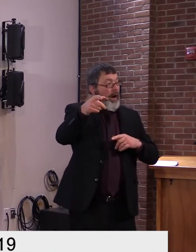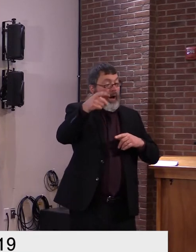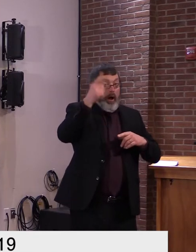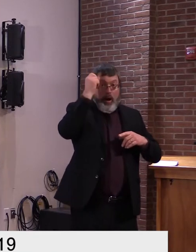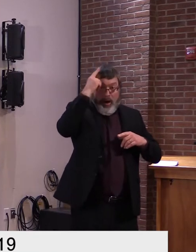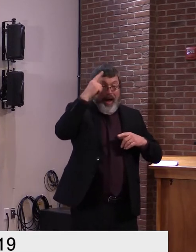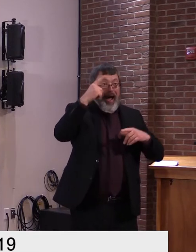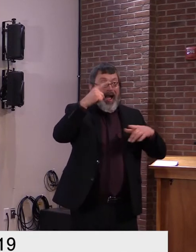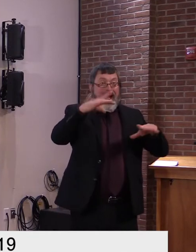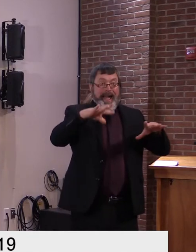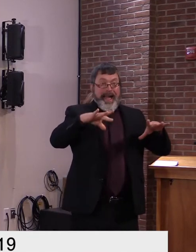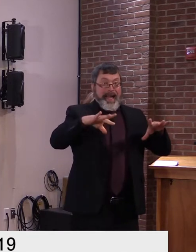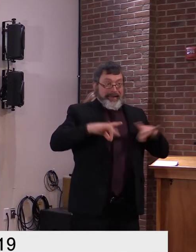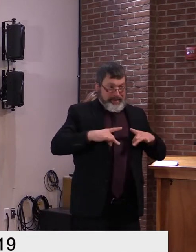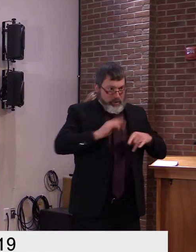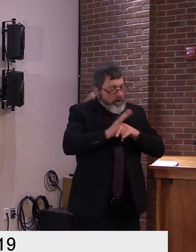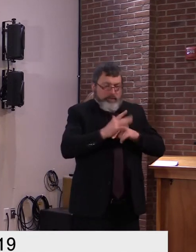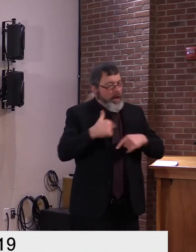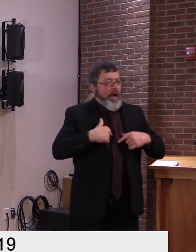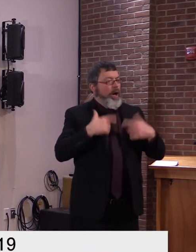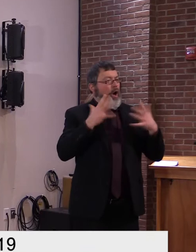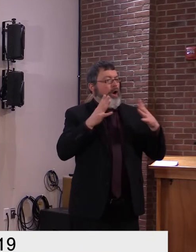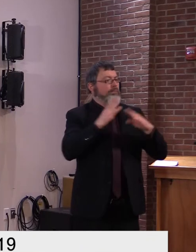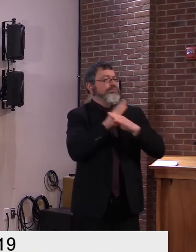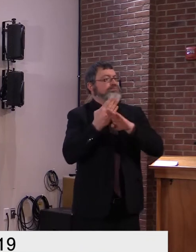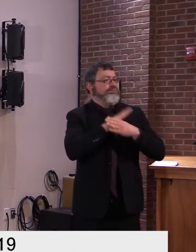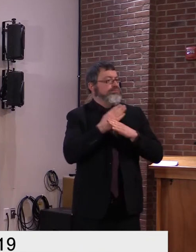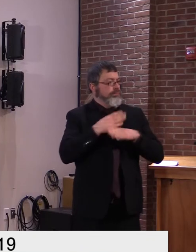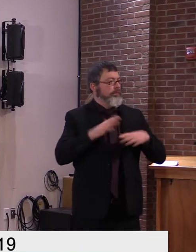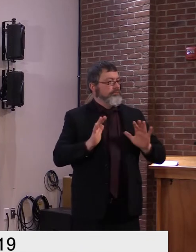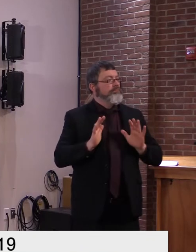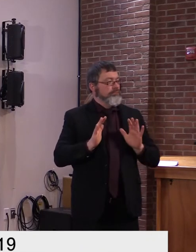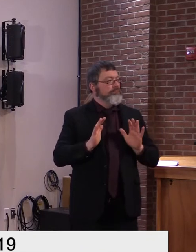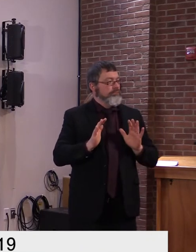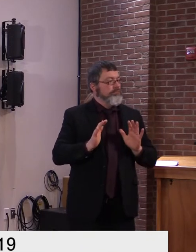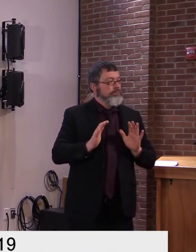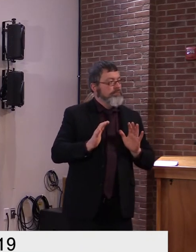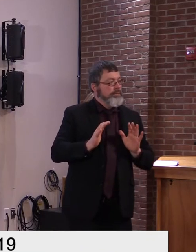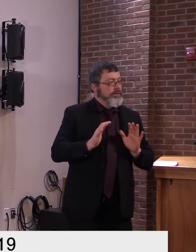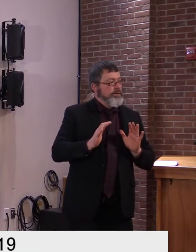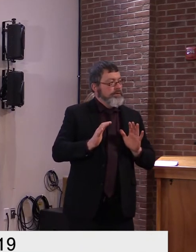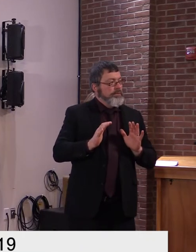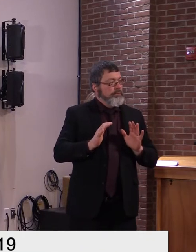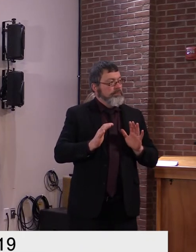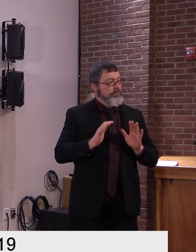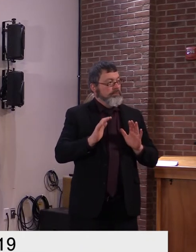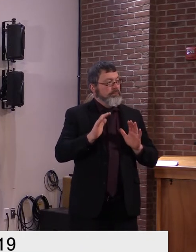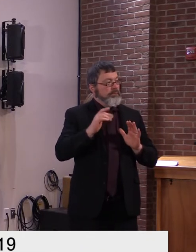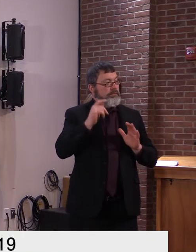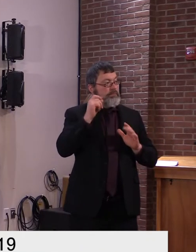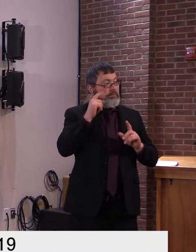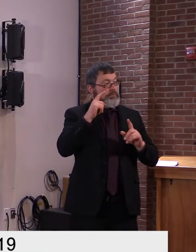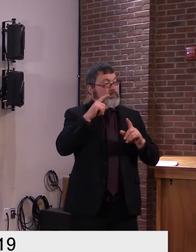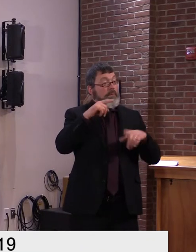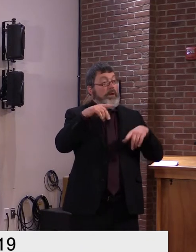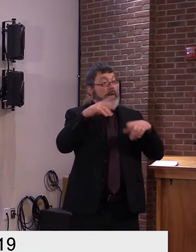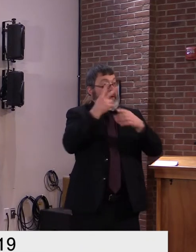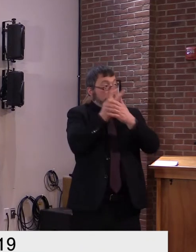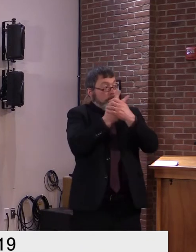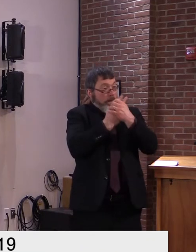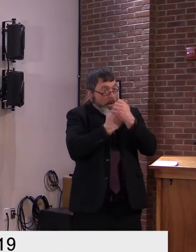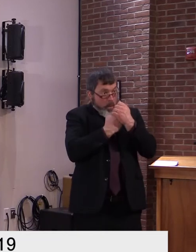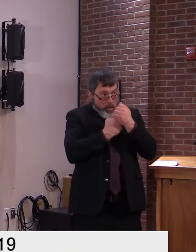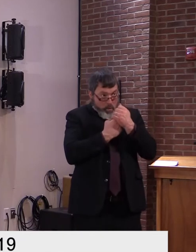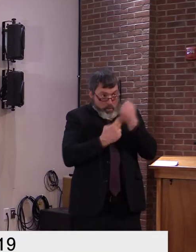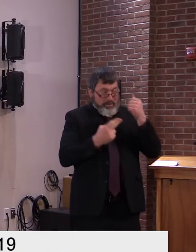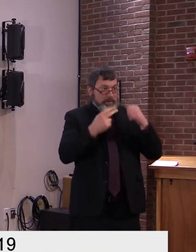Both vaccines have shown similar efficacy levels of near 95%. Some participants in both